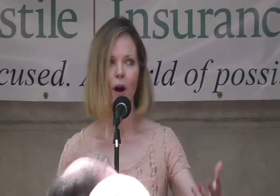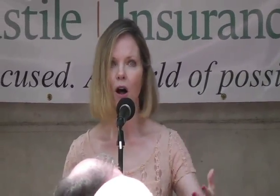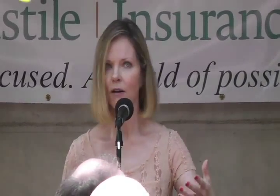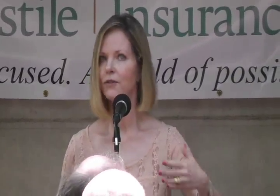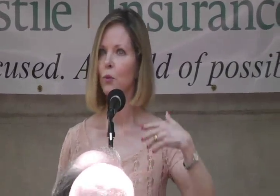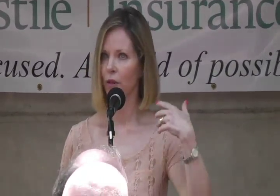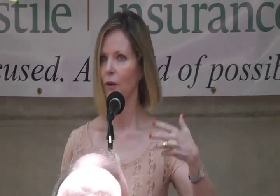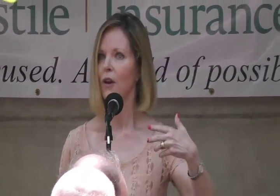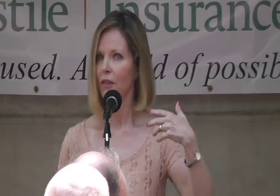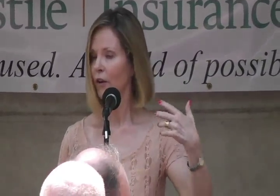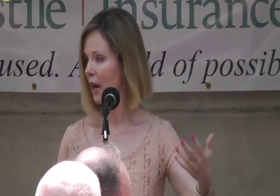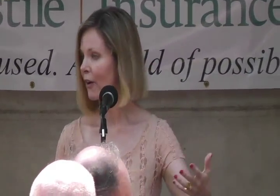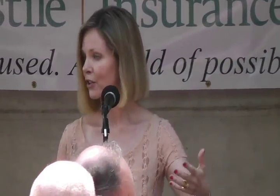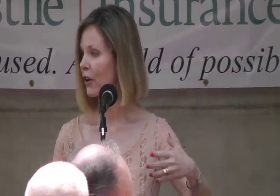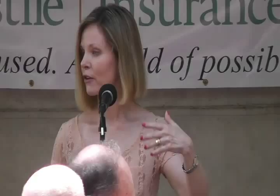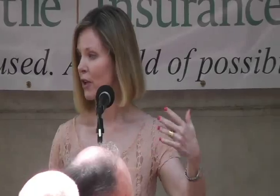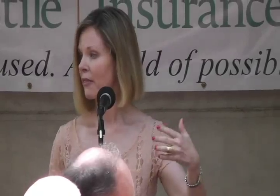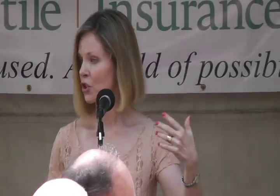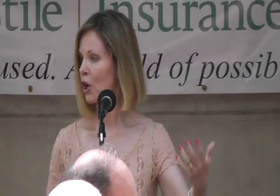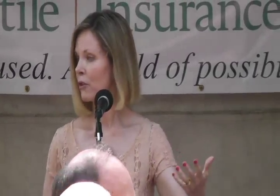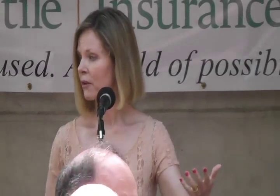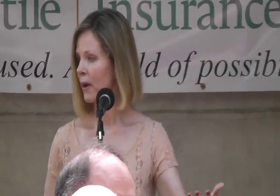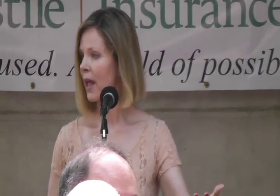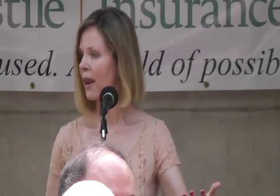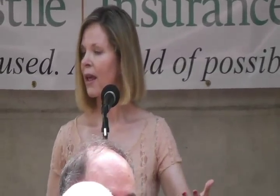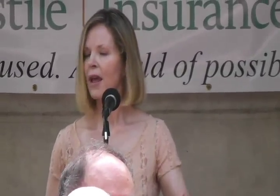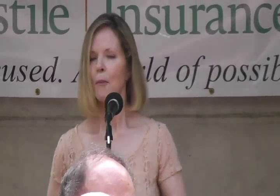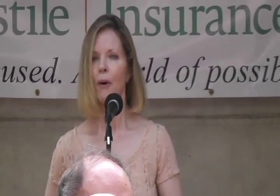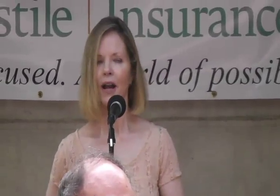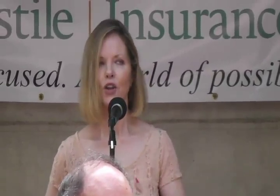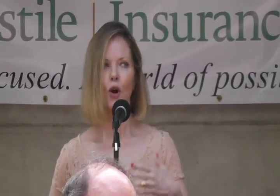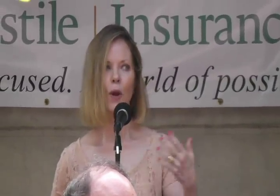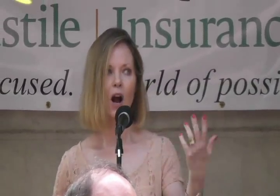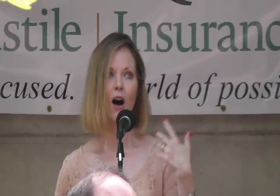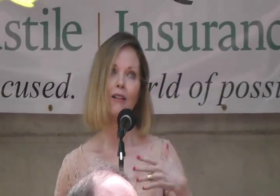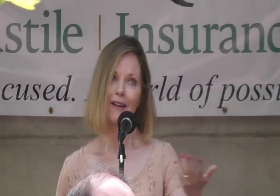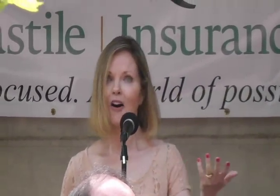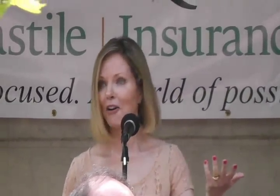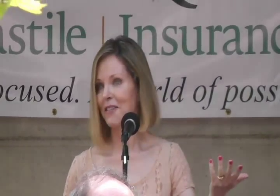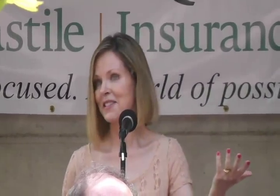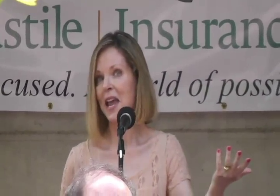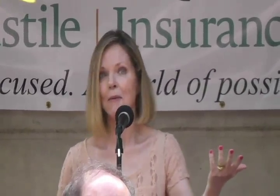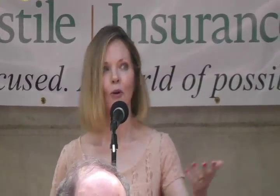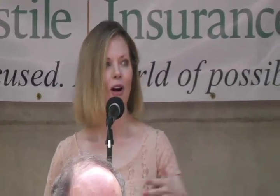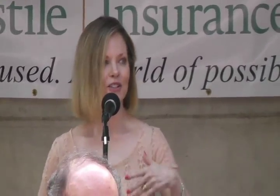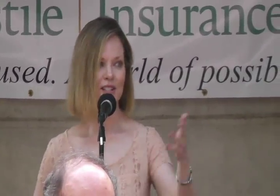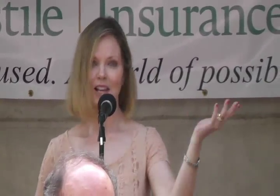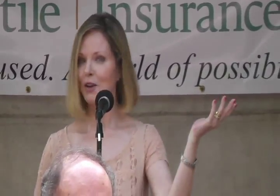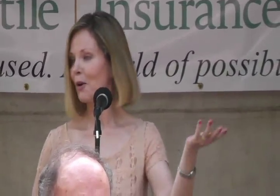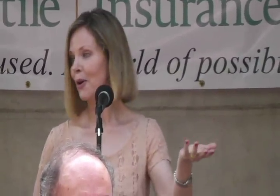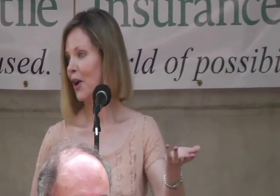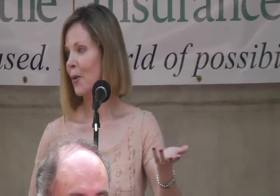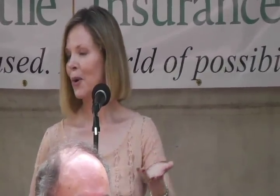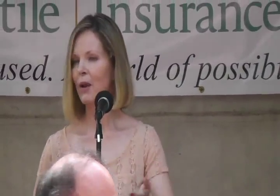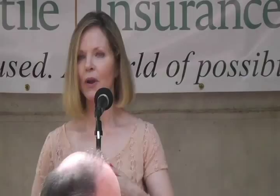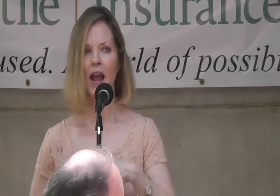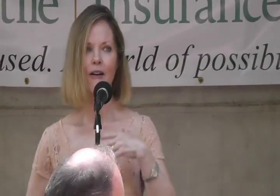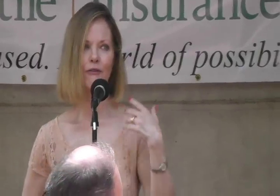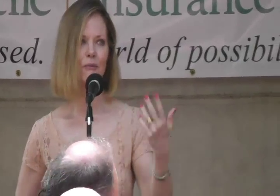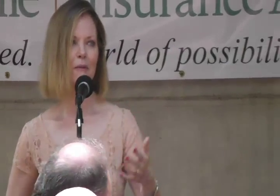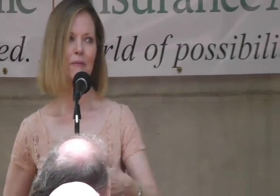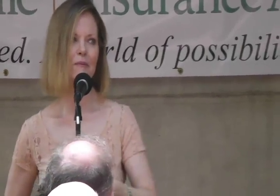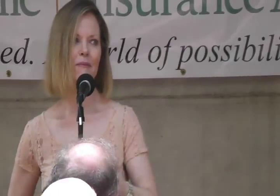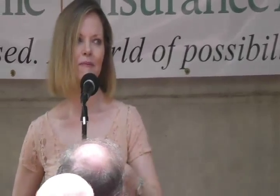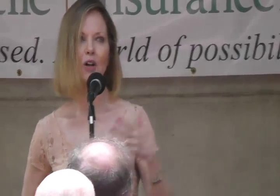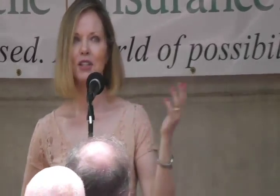you're so involved with their character and the show that they're in. But, we all are the same. We're all just like you. We